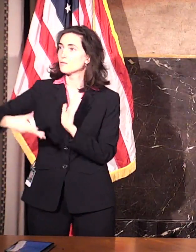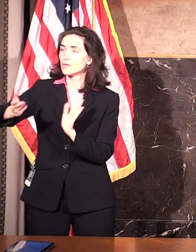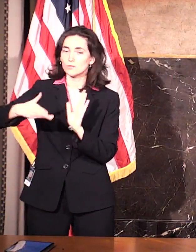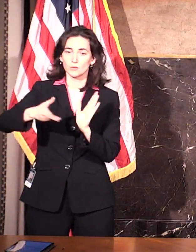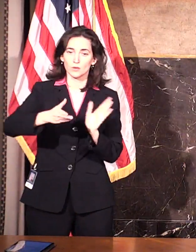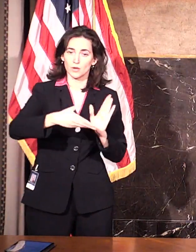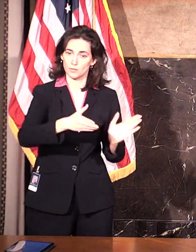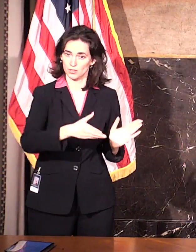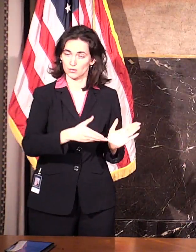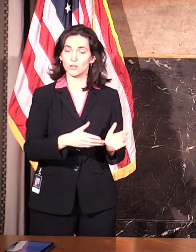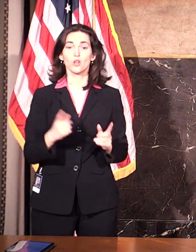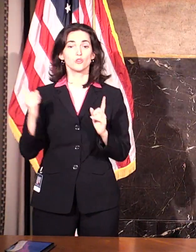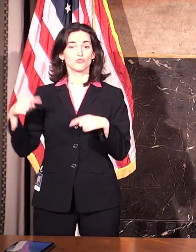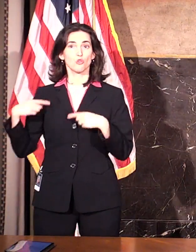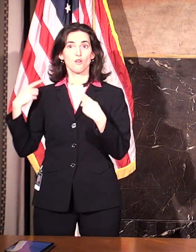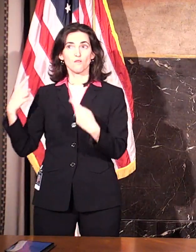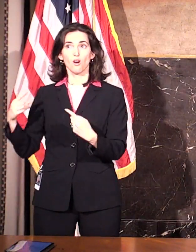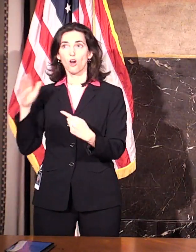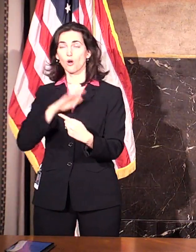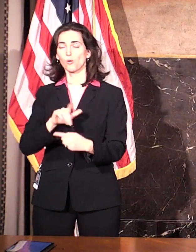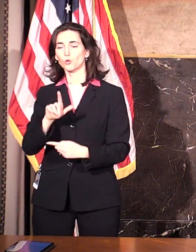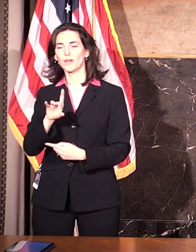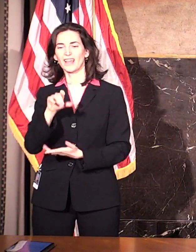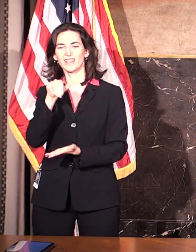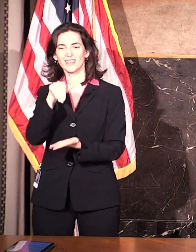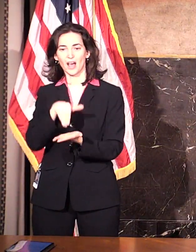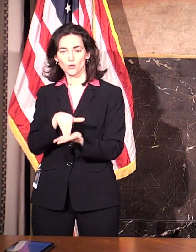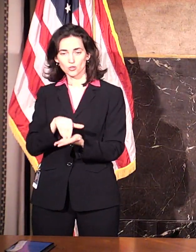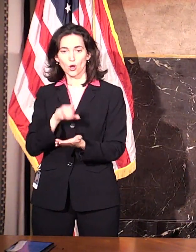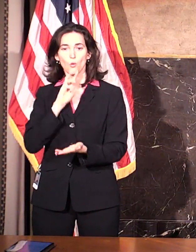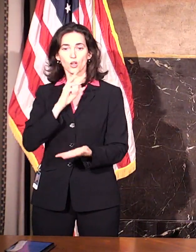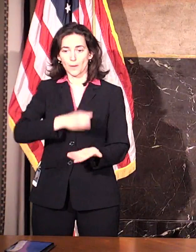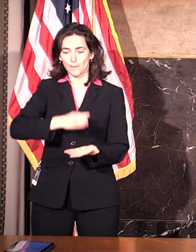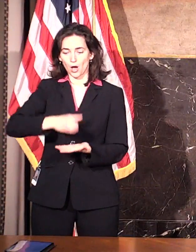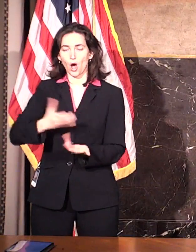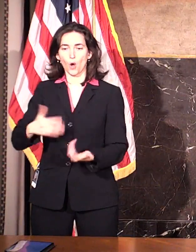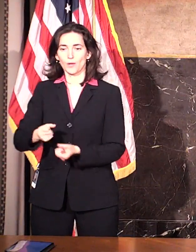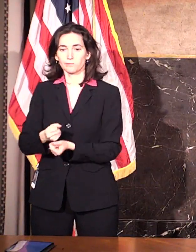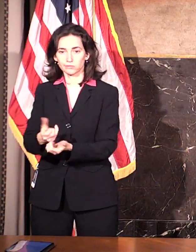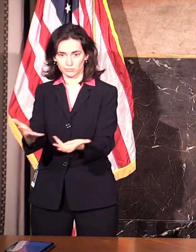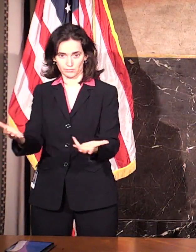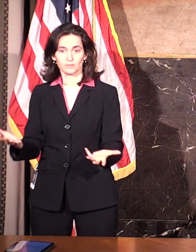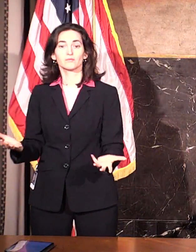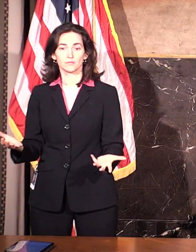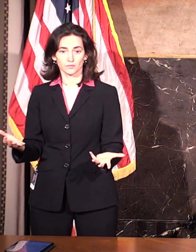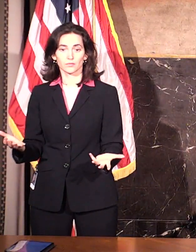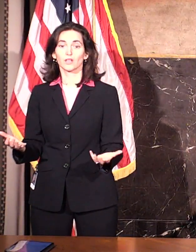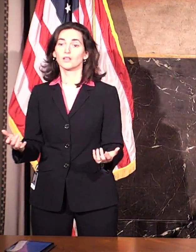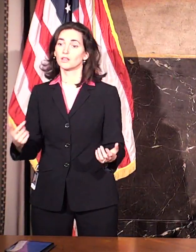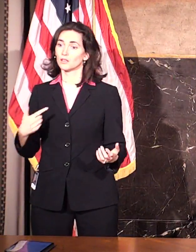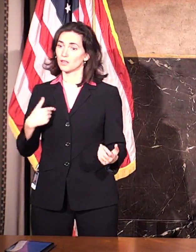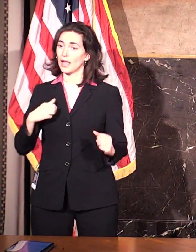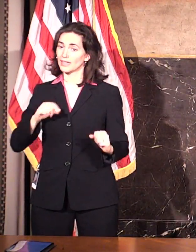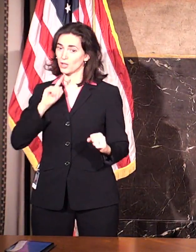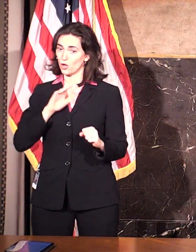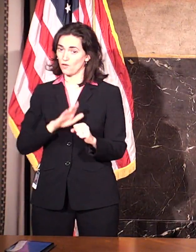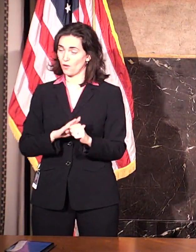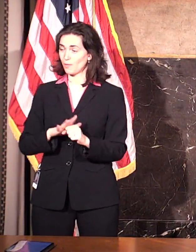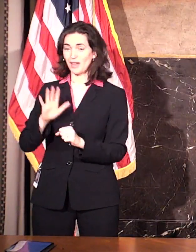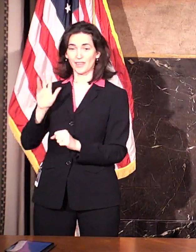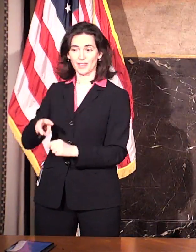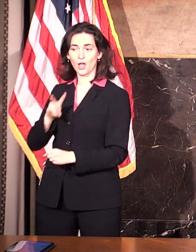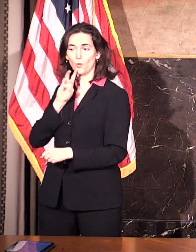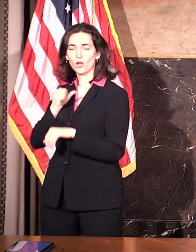They have distributed thus far about 28,000 bottles of water, and I can confirm that water's gone